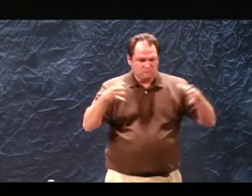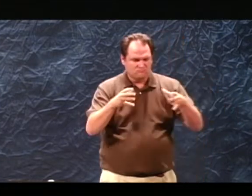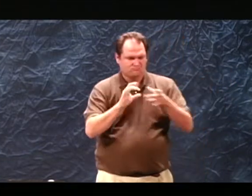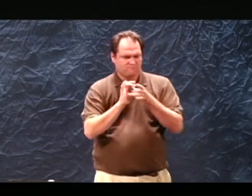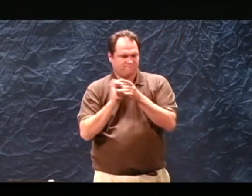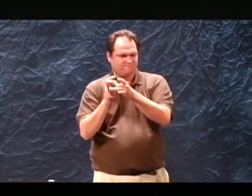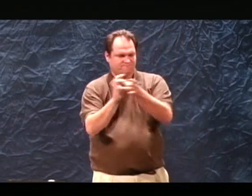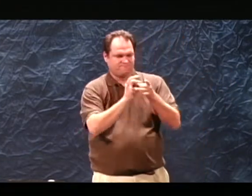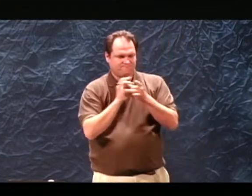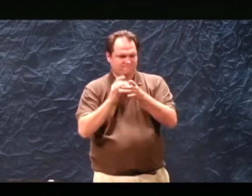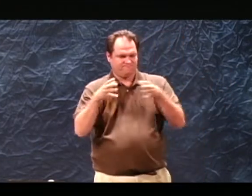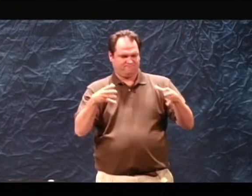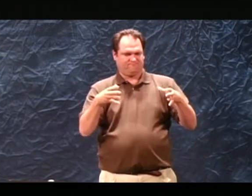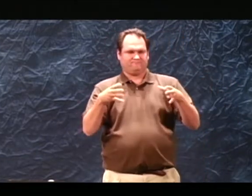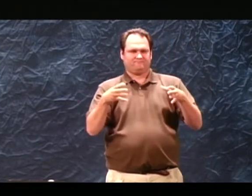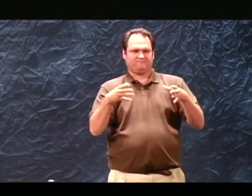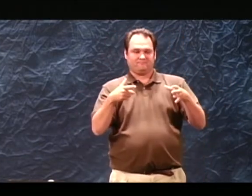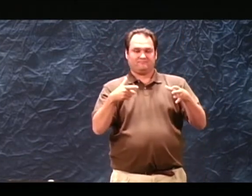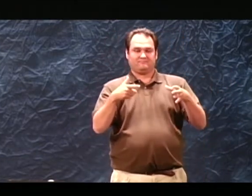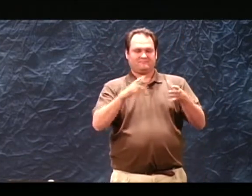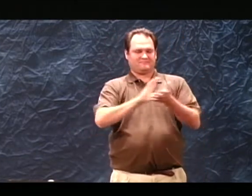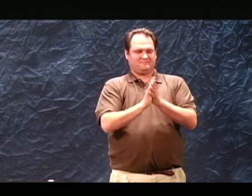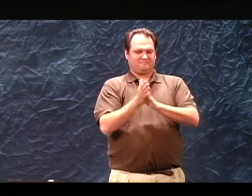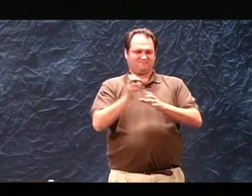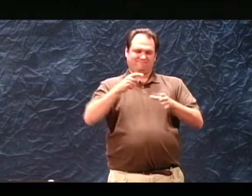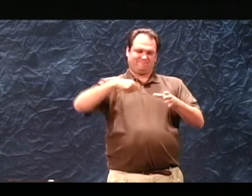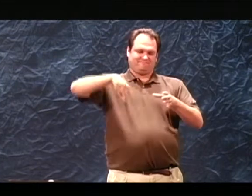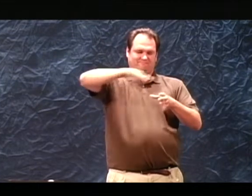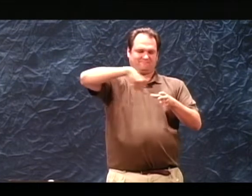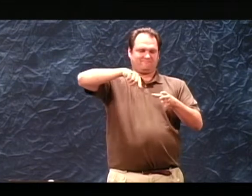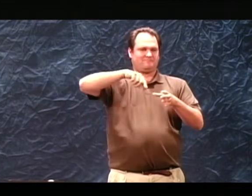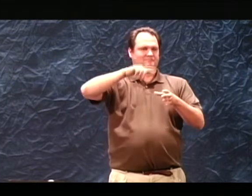it is the gathering of sinners who have been regenerated